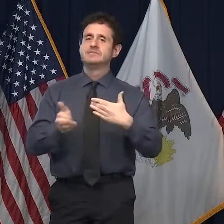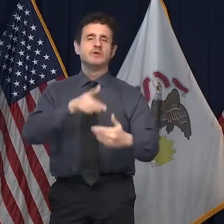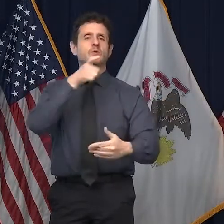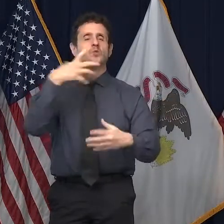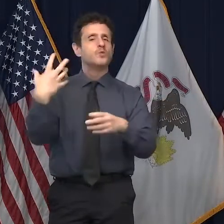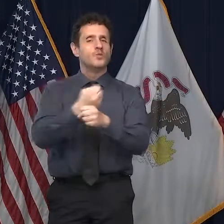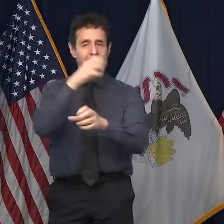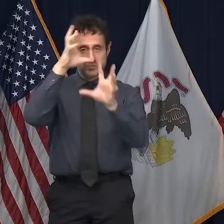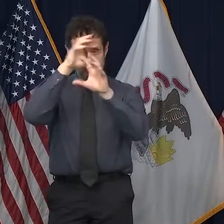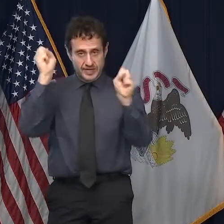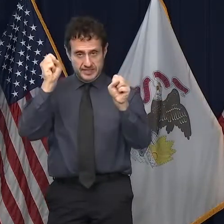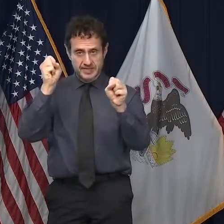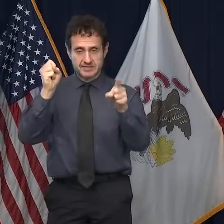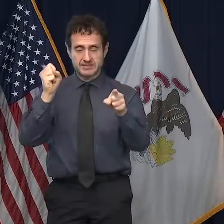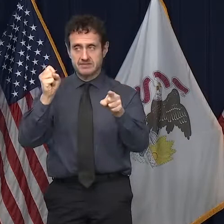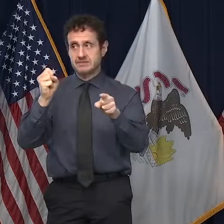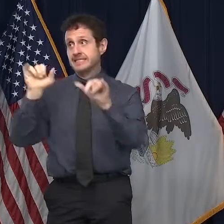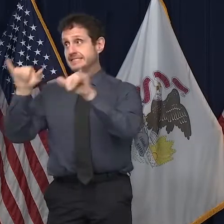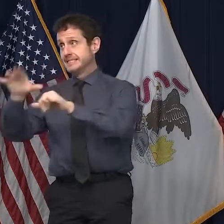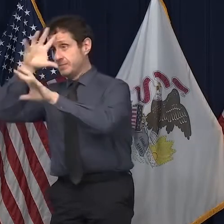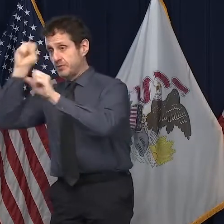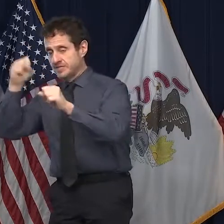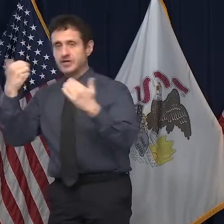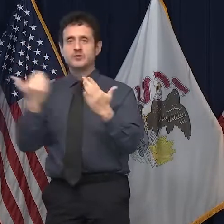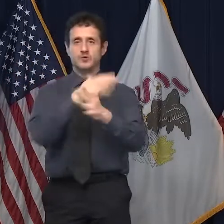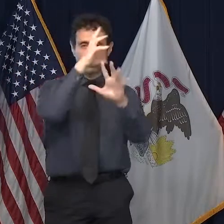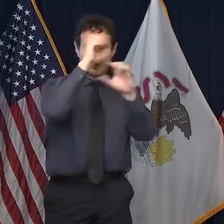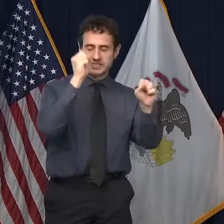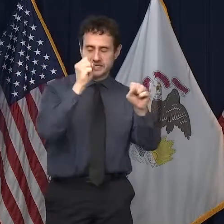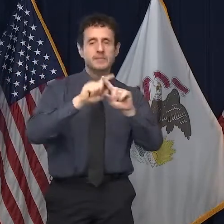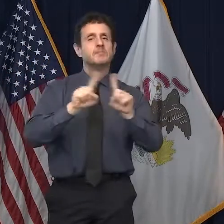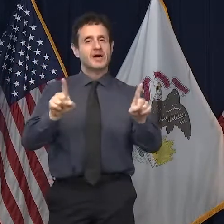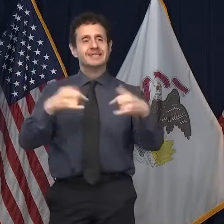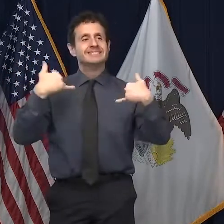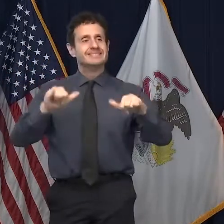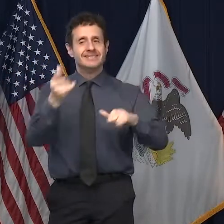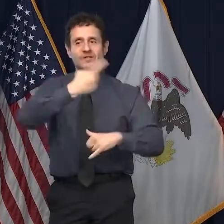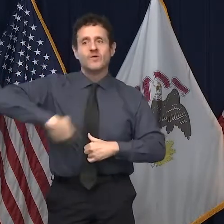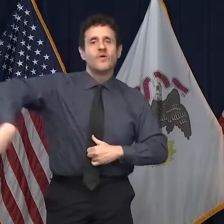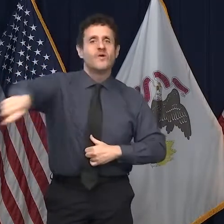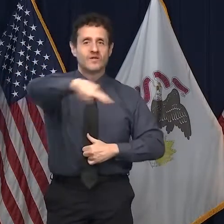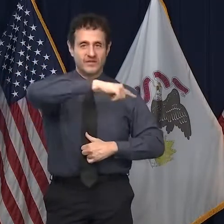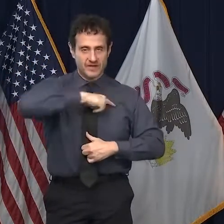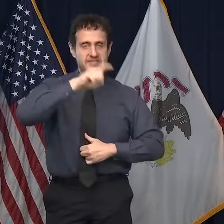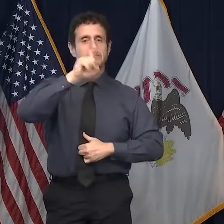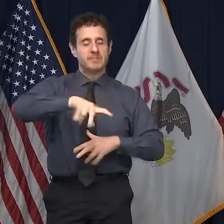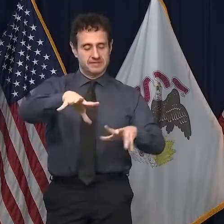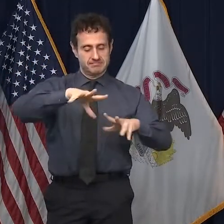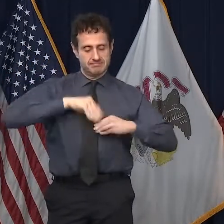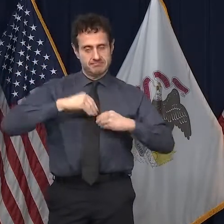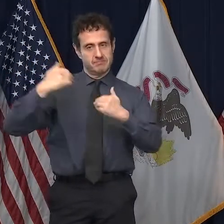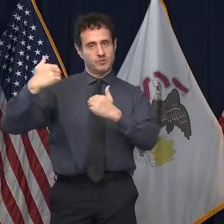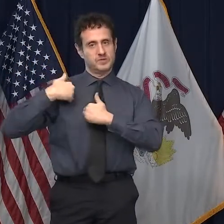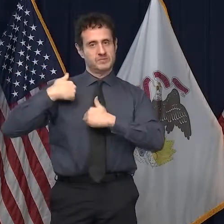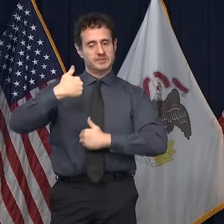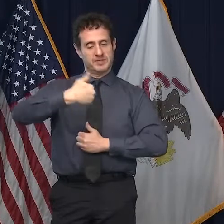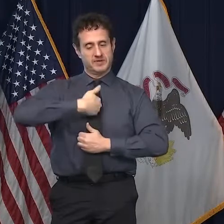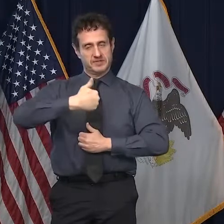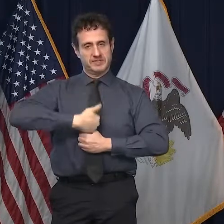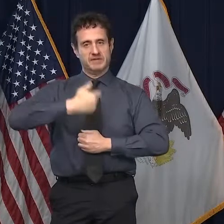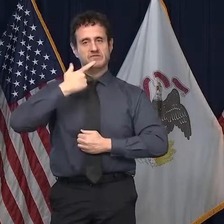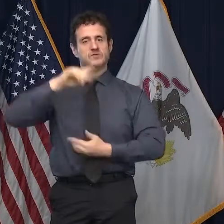or re-elected president does not absolve any one of us from taking personal responsibility to curb